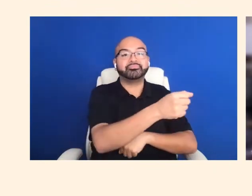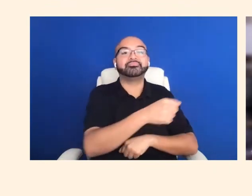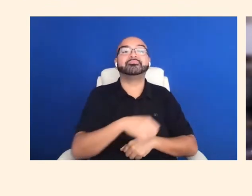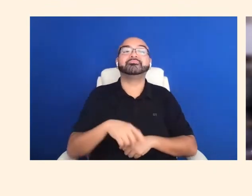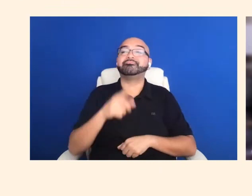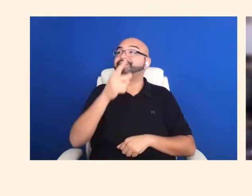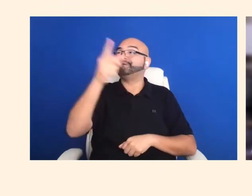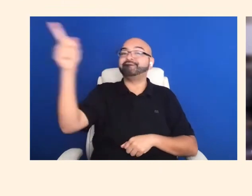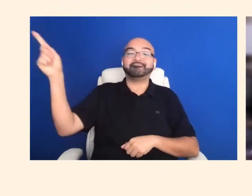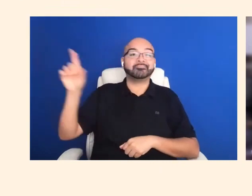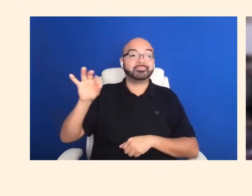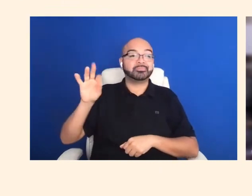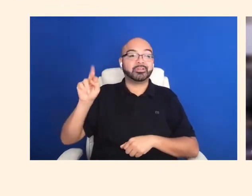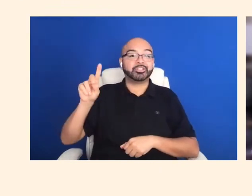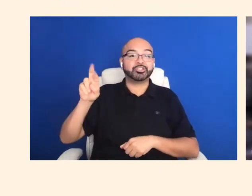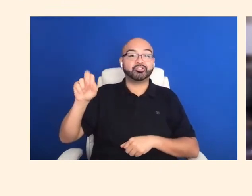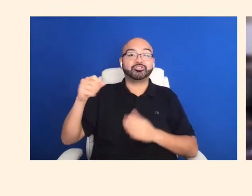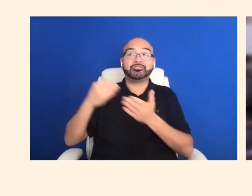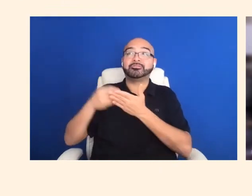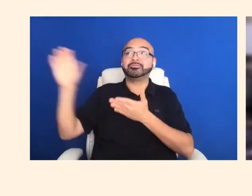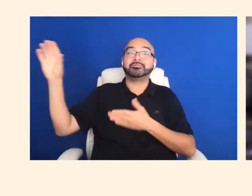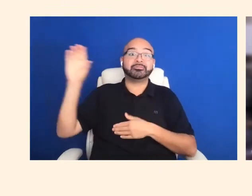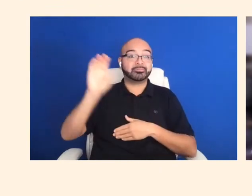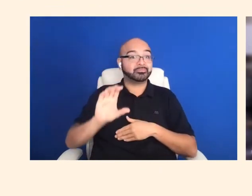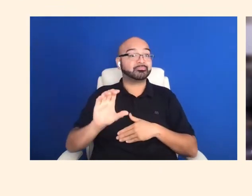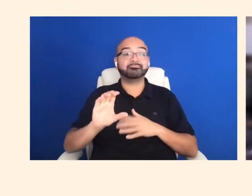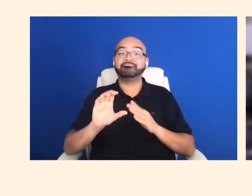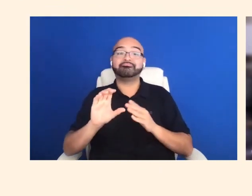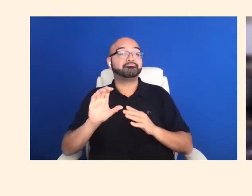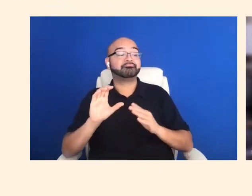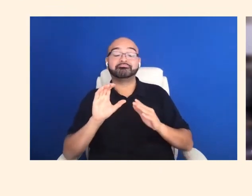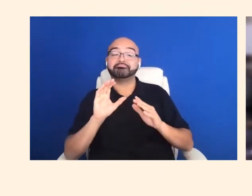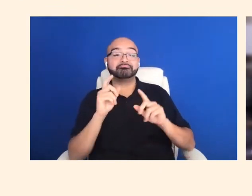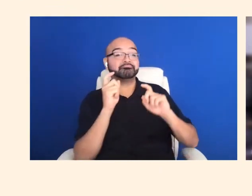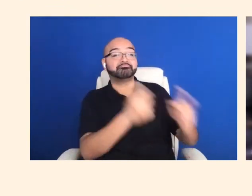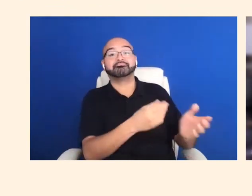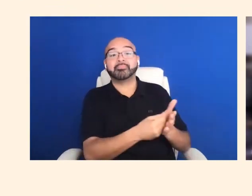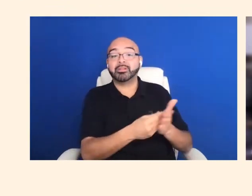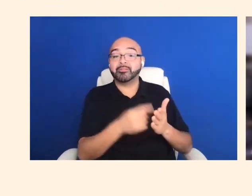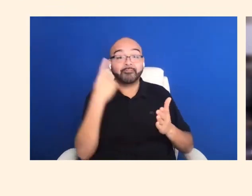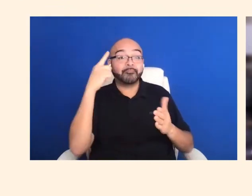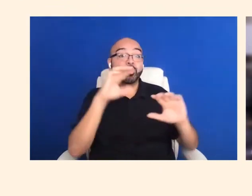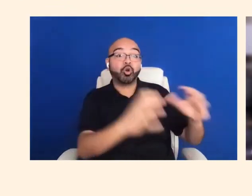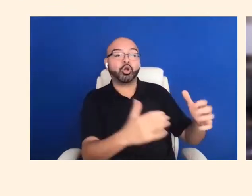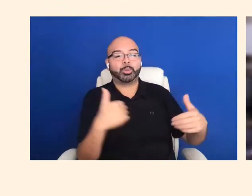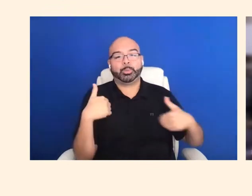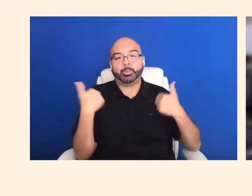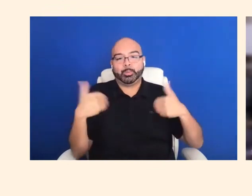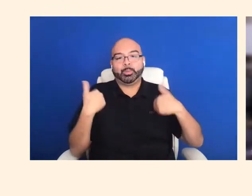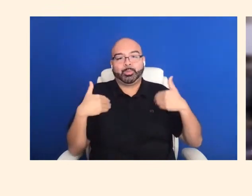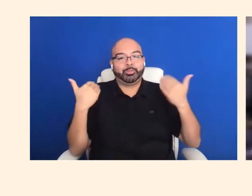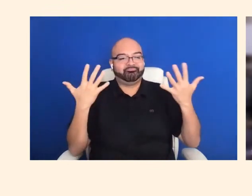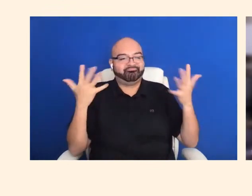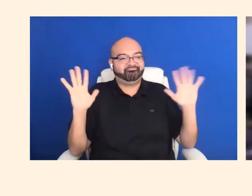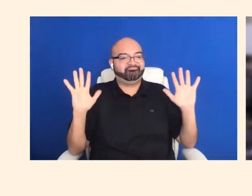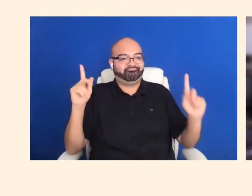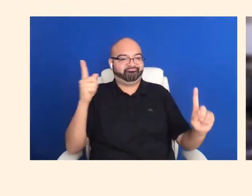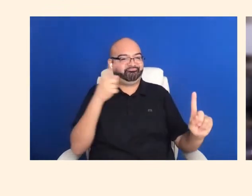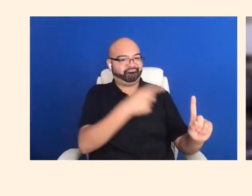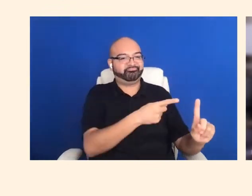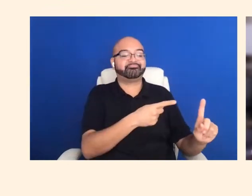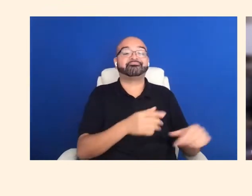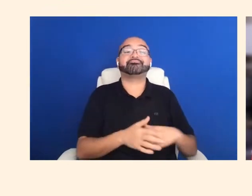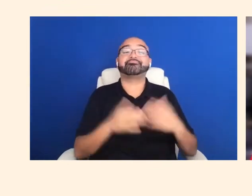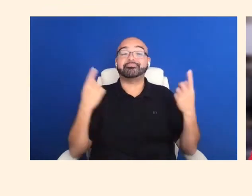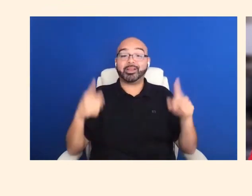funders only fund the youth. Mhm. Once you hit 24 and you age out of